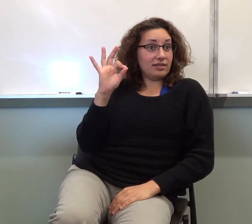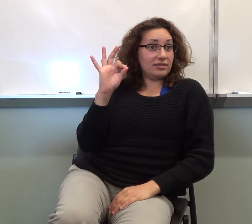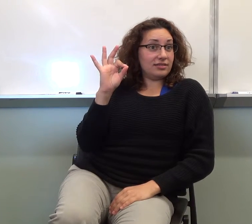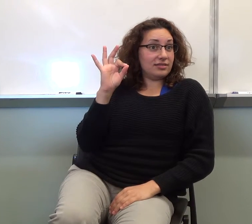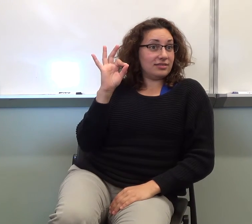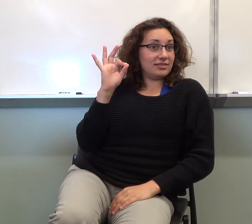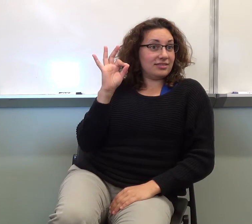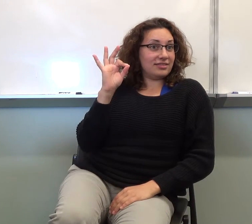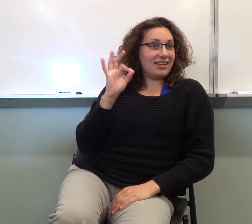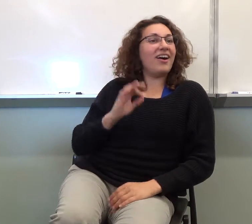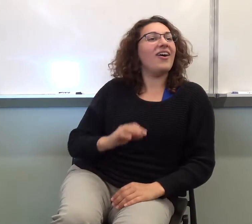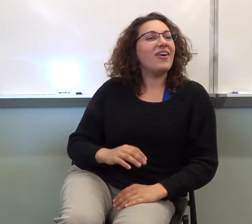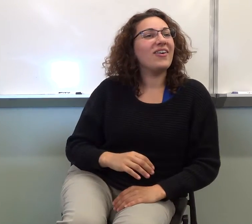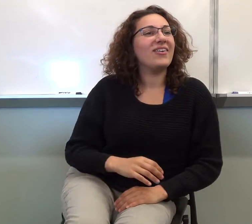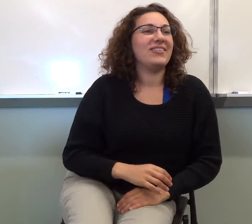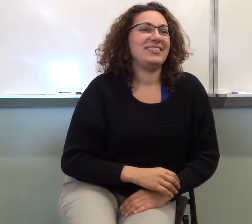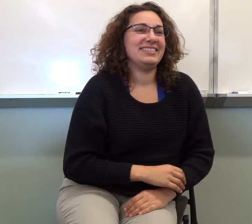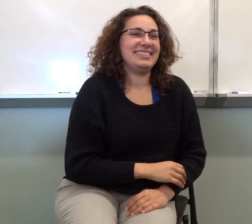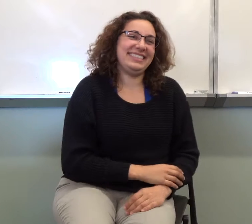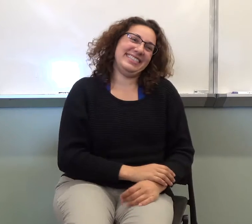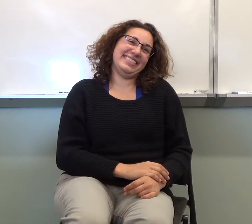is free final.